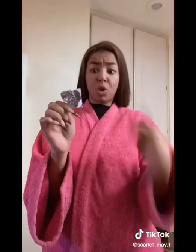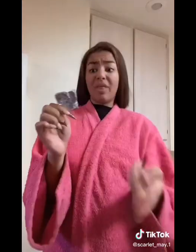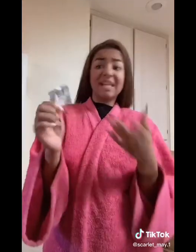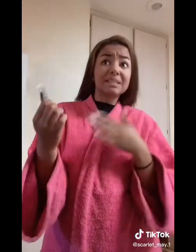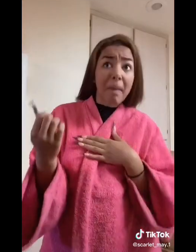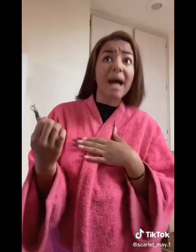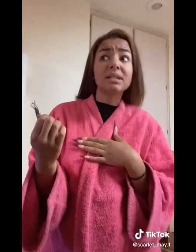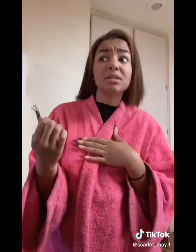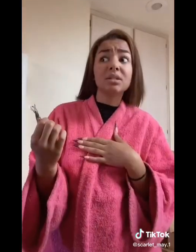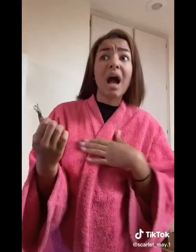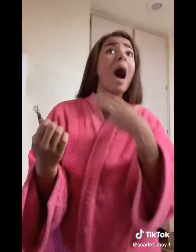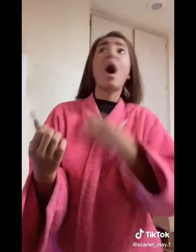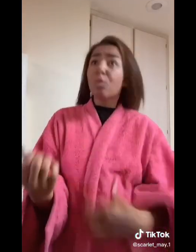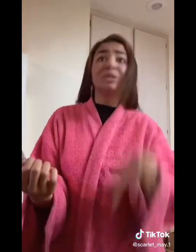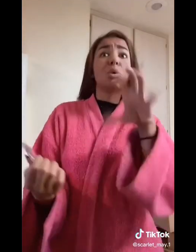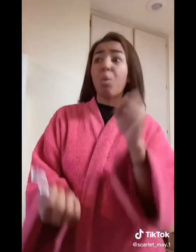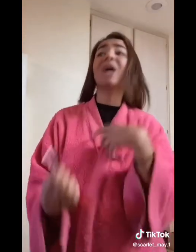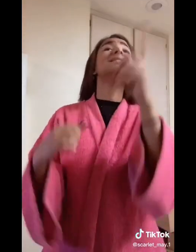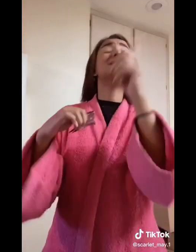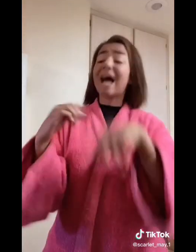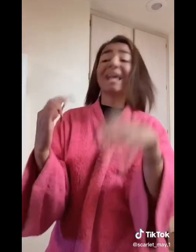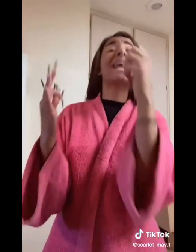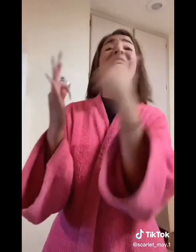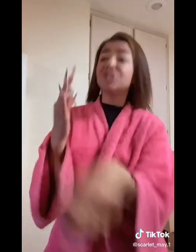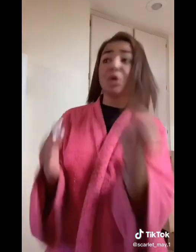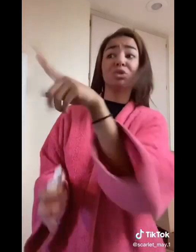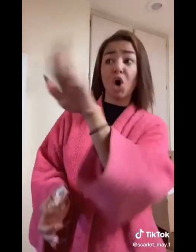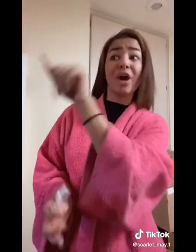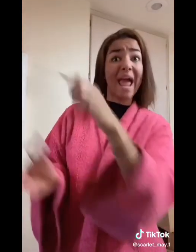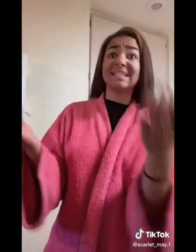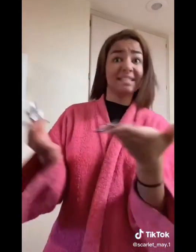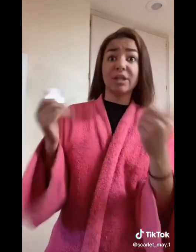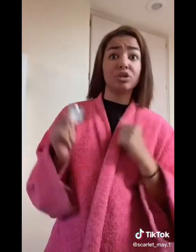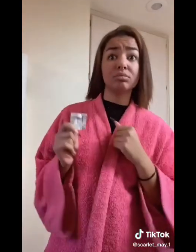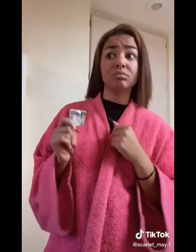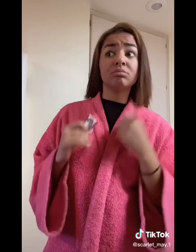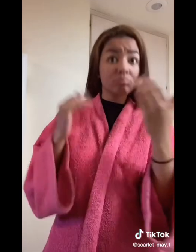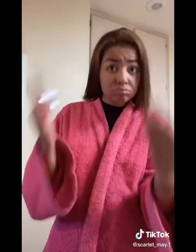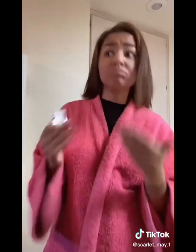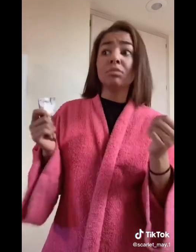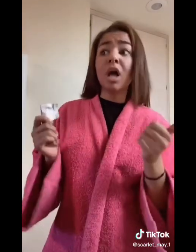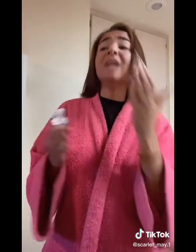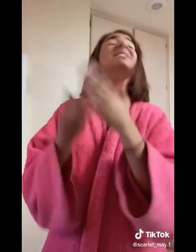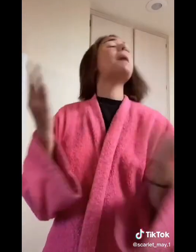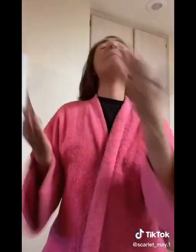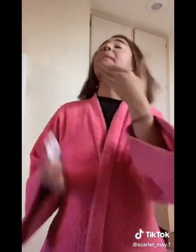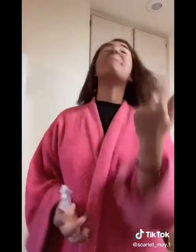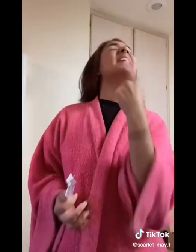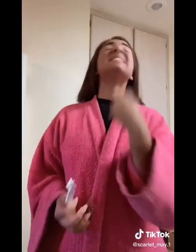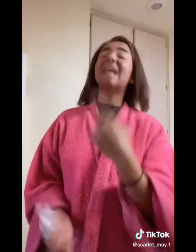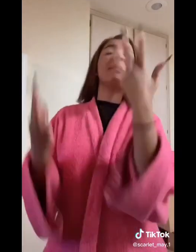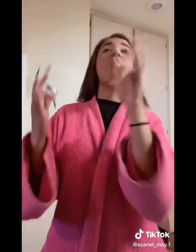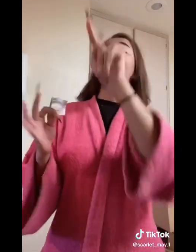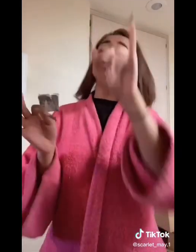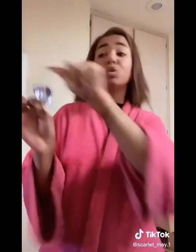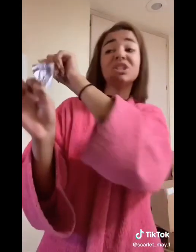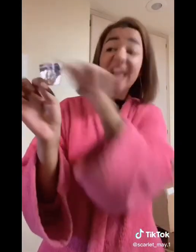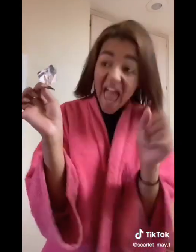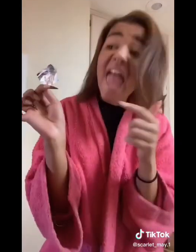it's mine's? I wish it was, because I can't get shit with y'all's asses here. Somebody better tell me why Trojan's ass